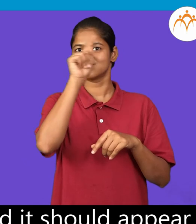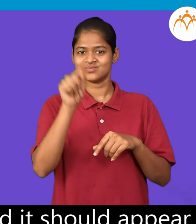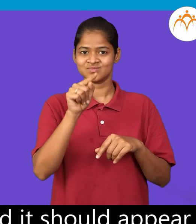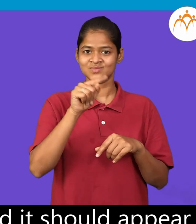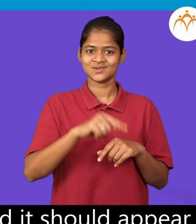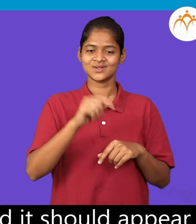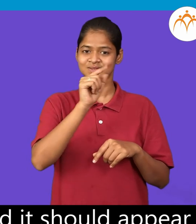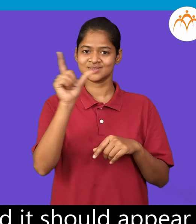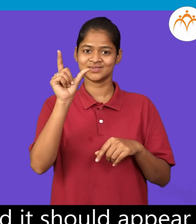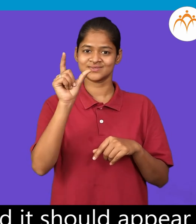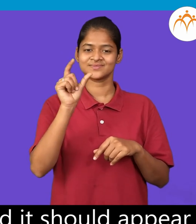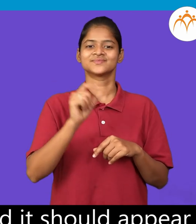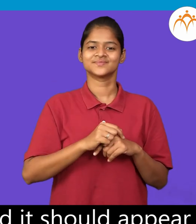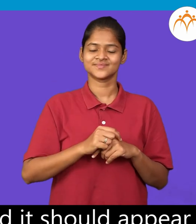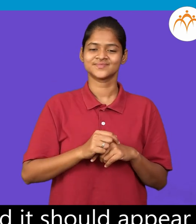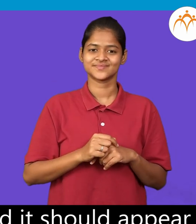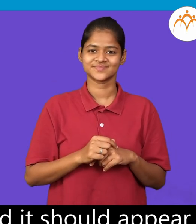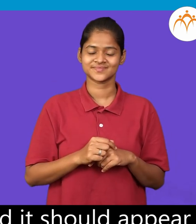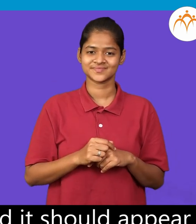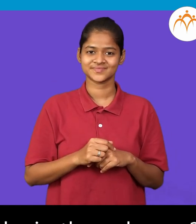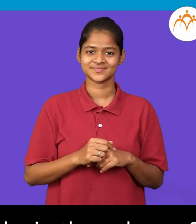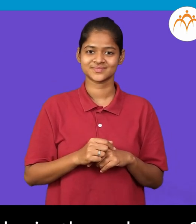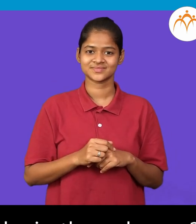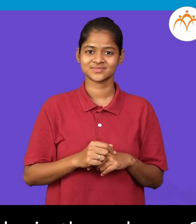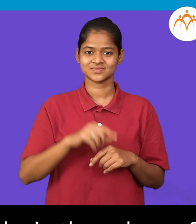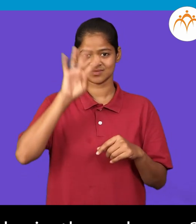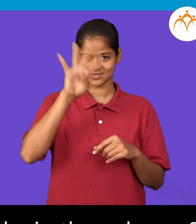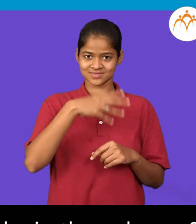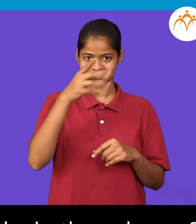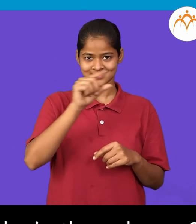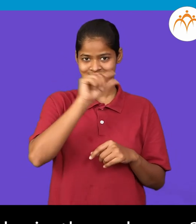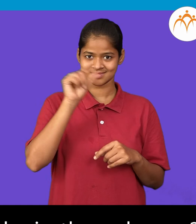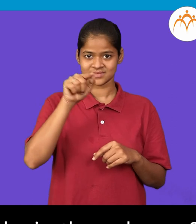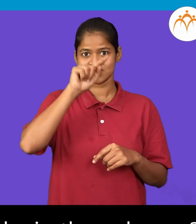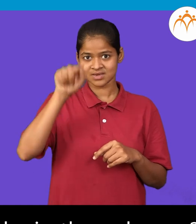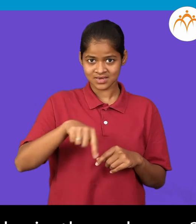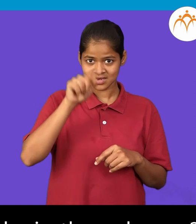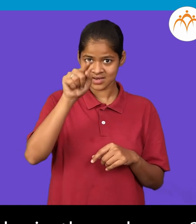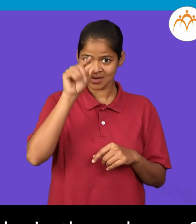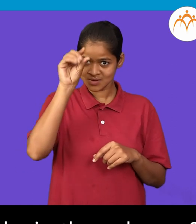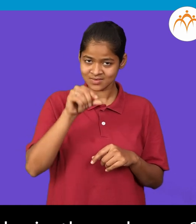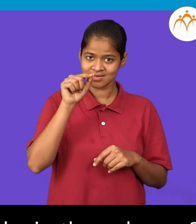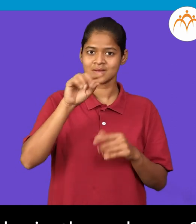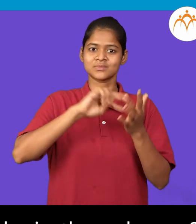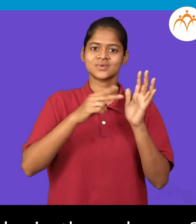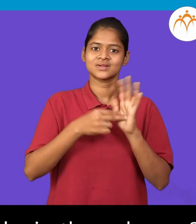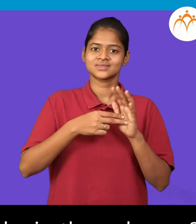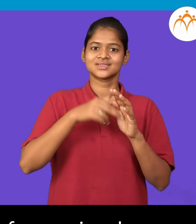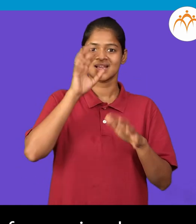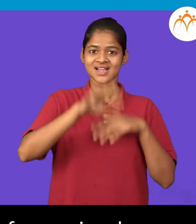appear on the side. What words can you make in the columns? There is